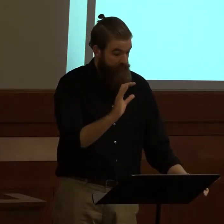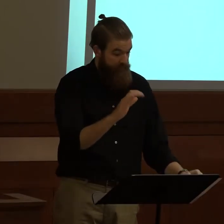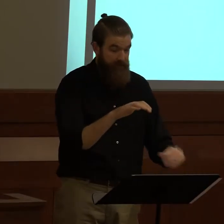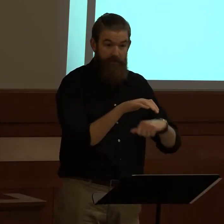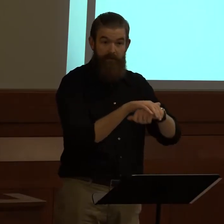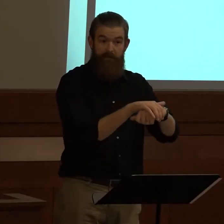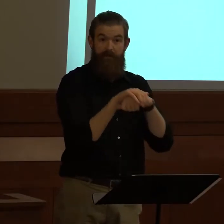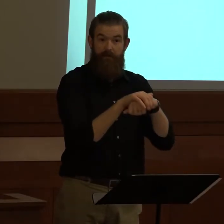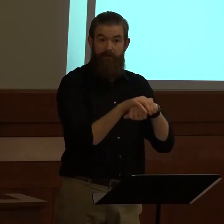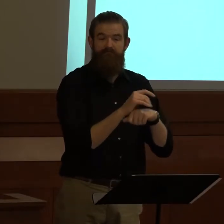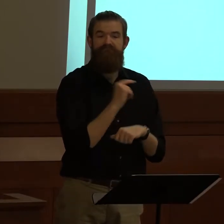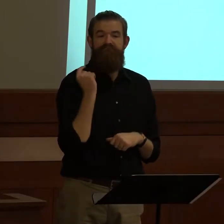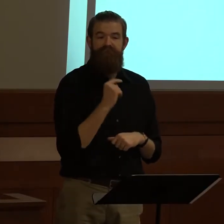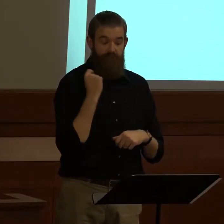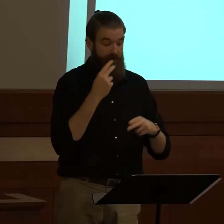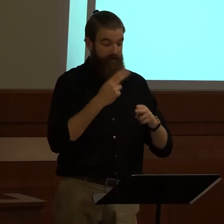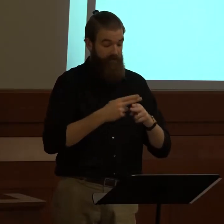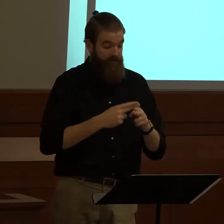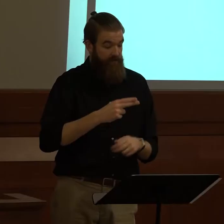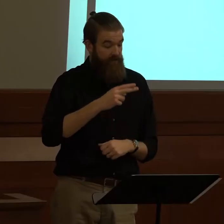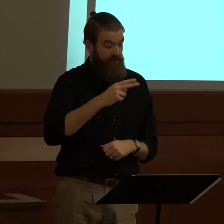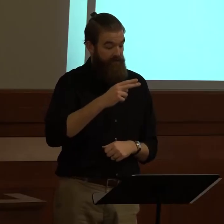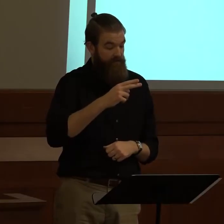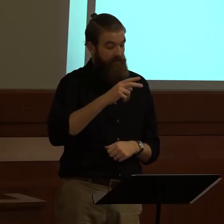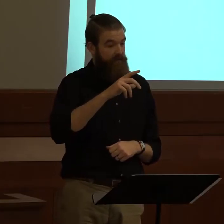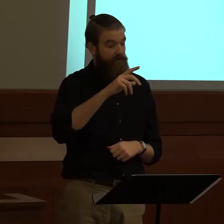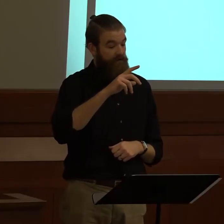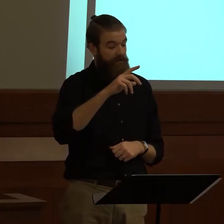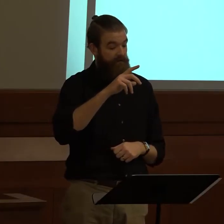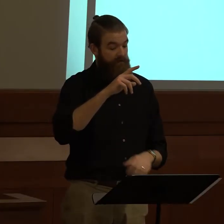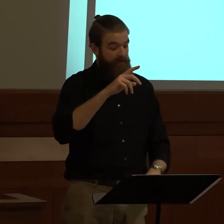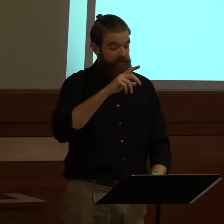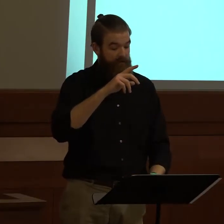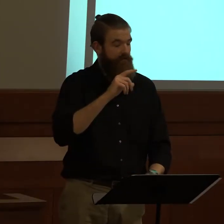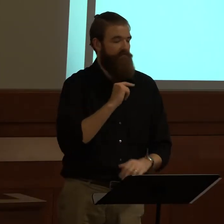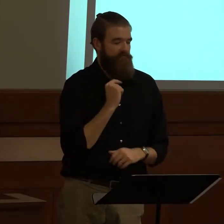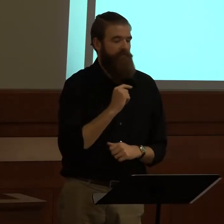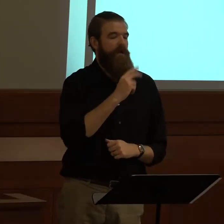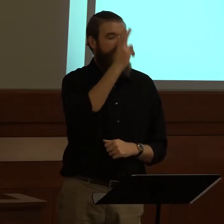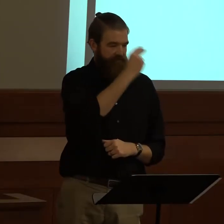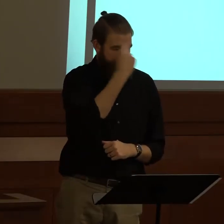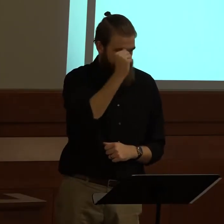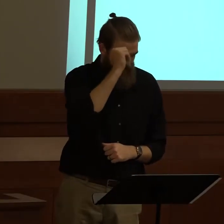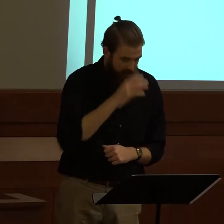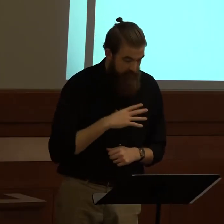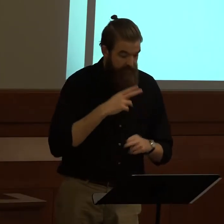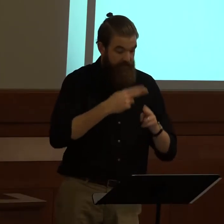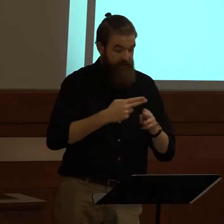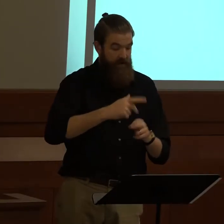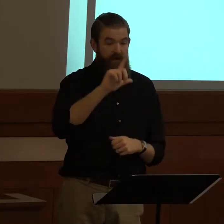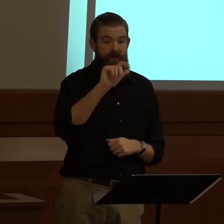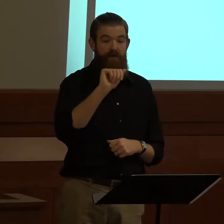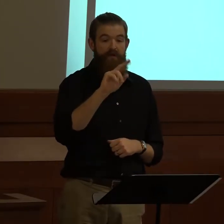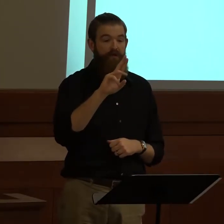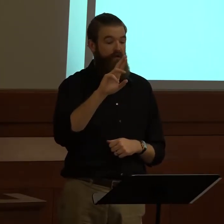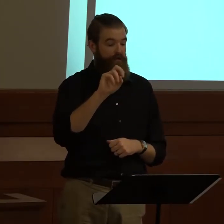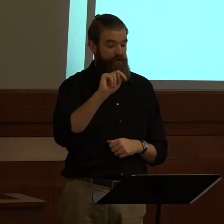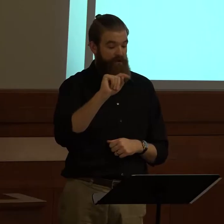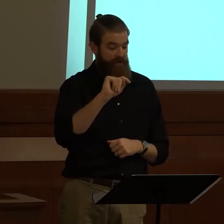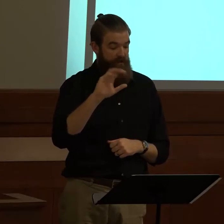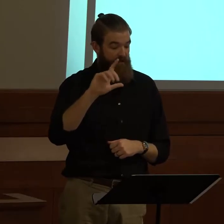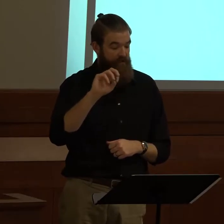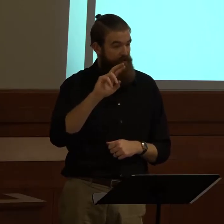Clerc became quite famous as a public speaker in sign language, and this is how sign